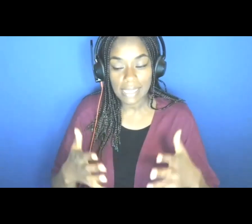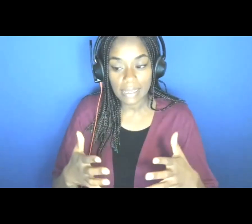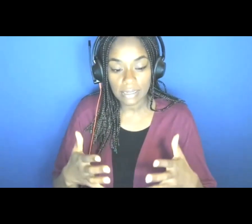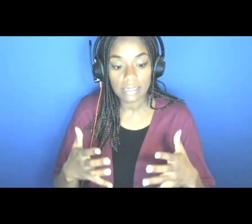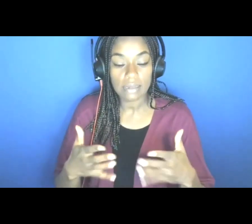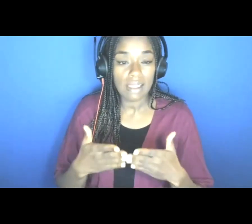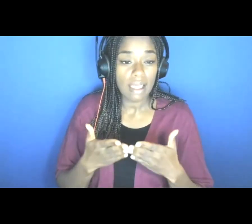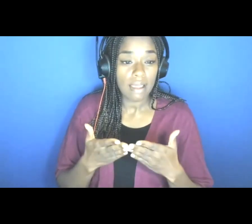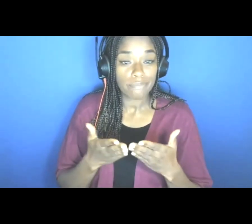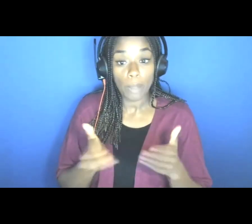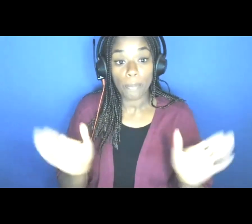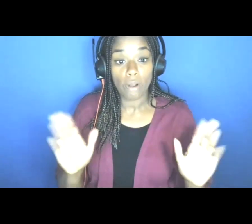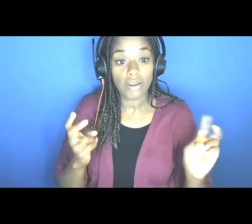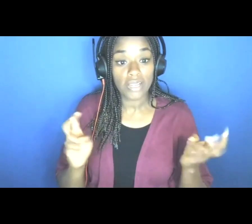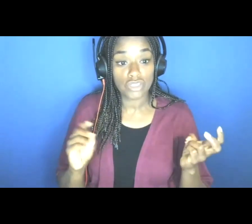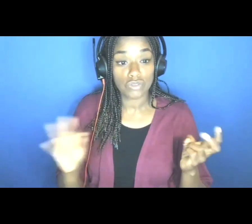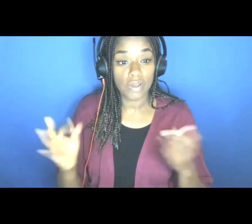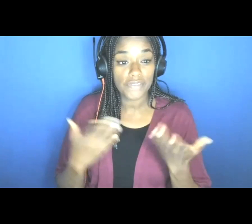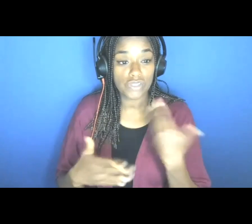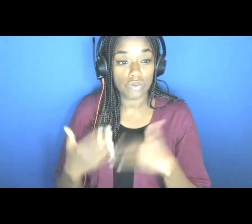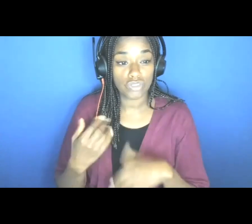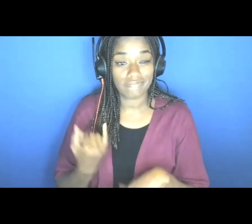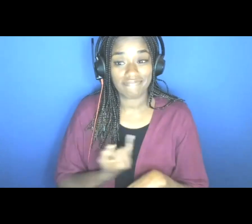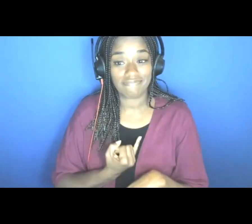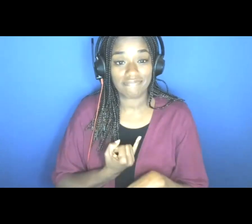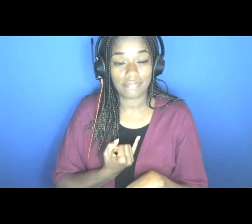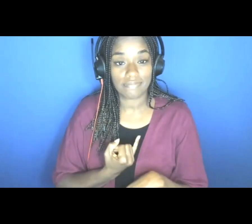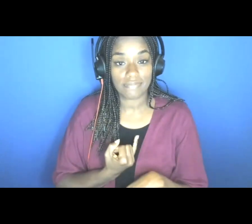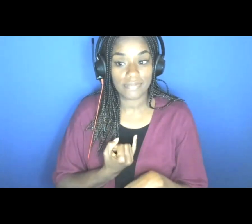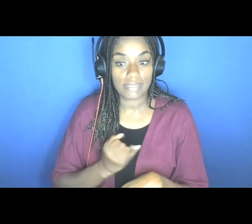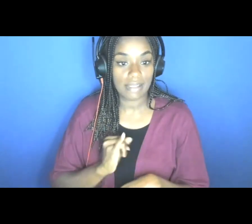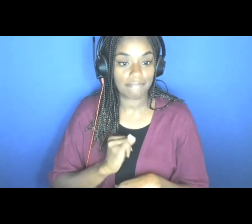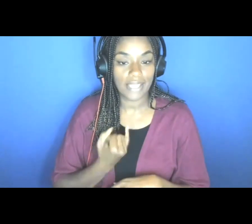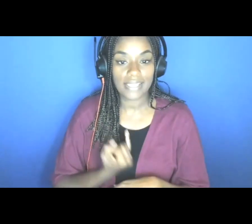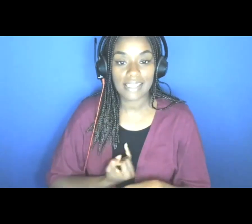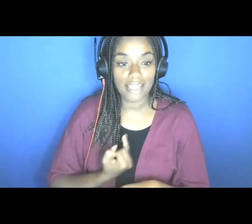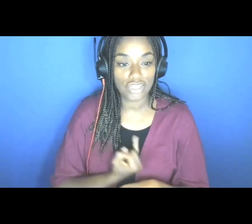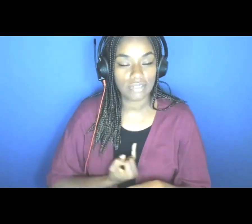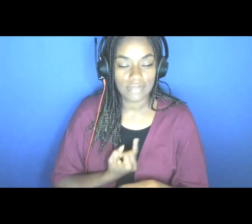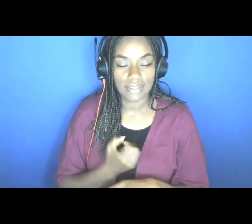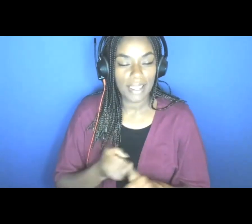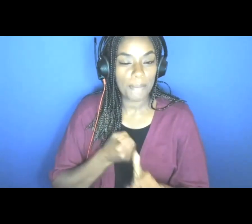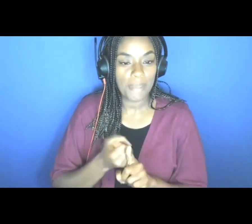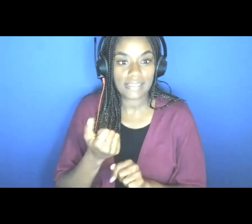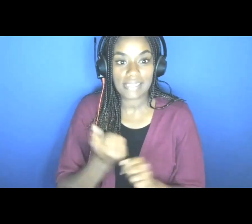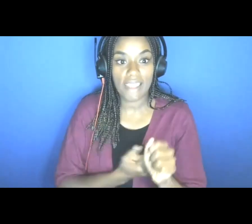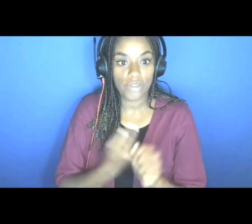broader issue of social isolation, which affects everybody's mental well-being. We've all experienced